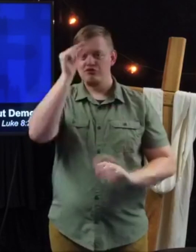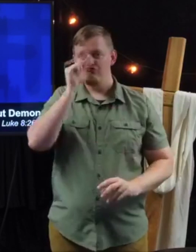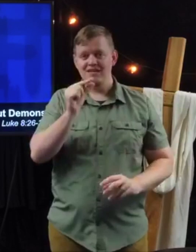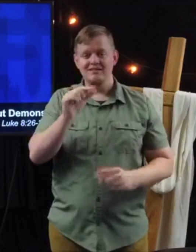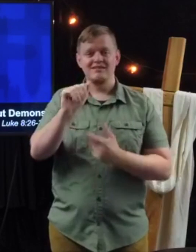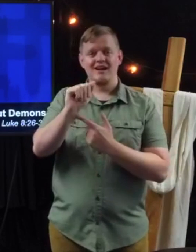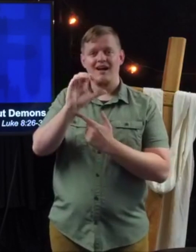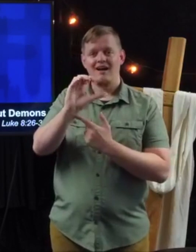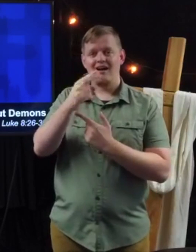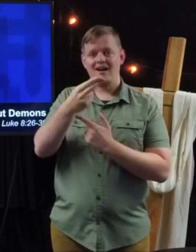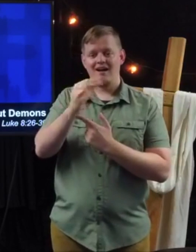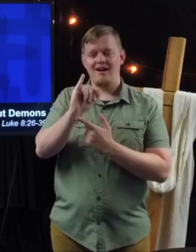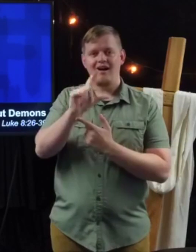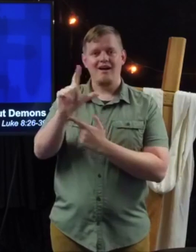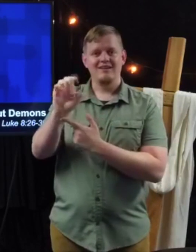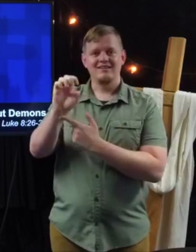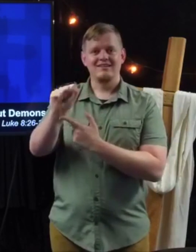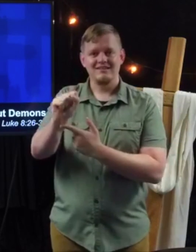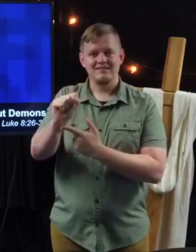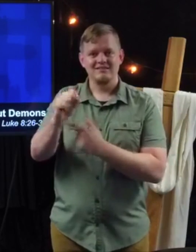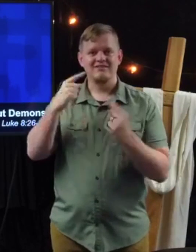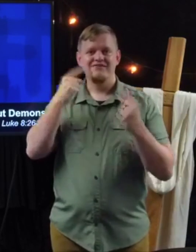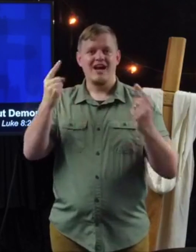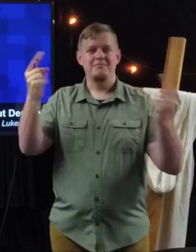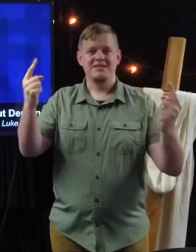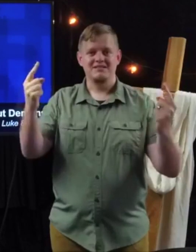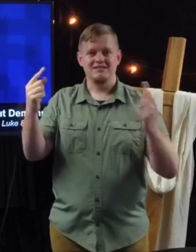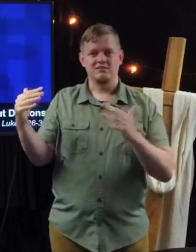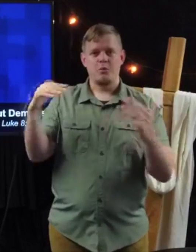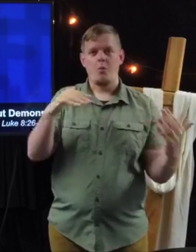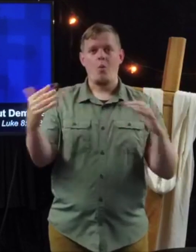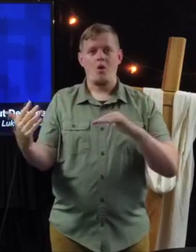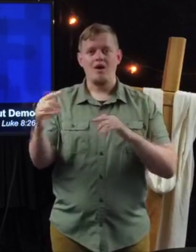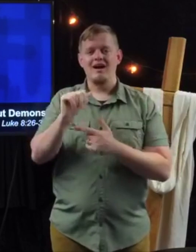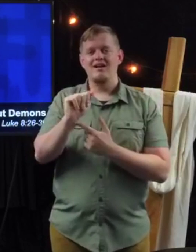someone who is loved. For example, in Greek culture, there was the famous person,